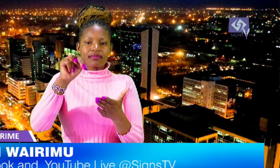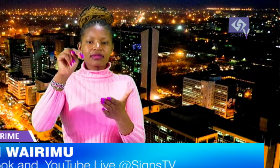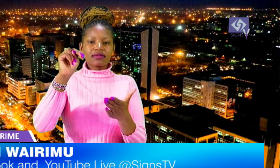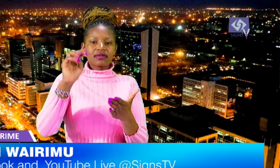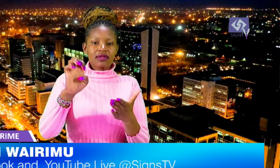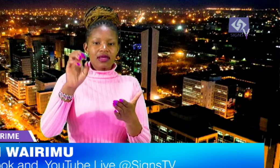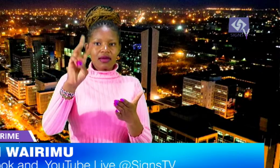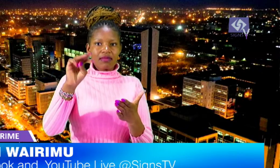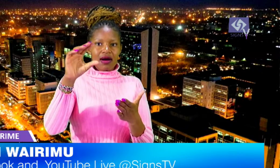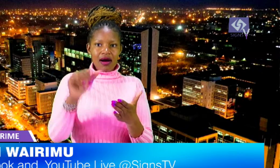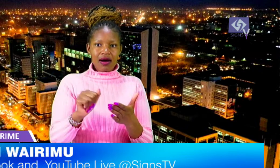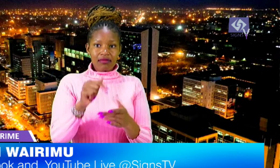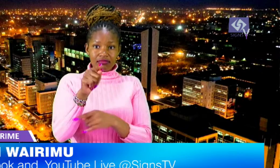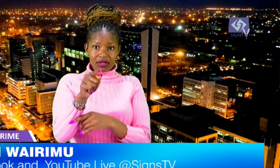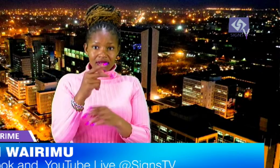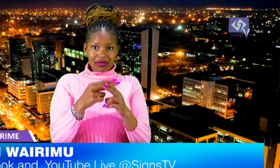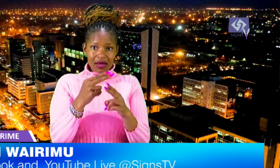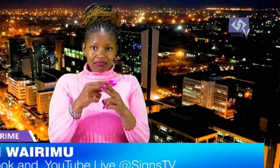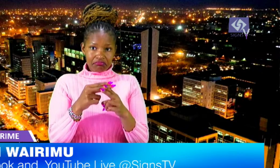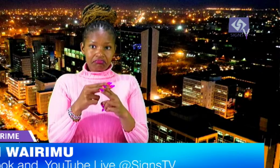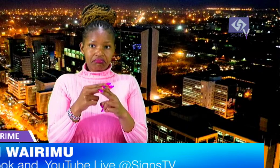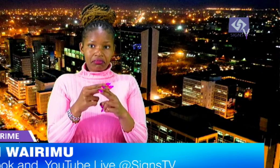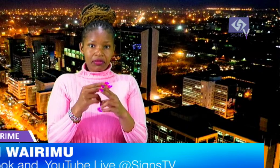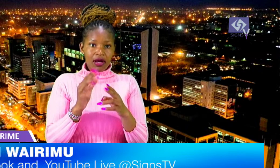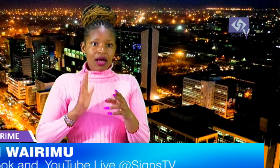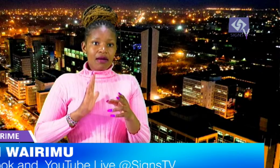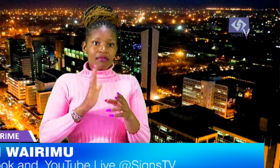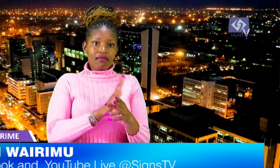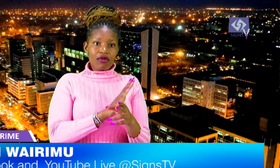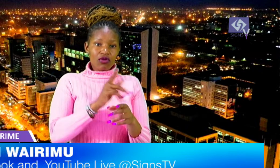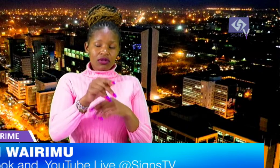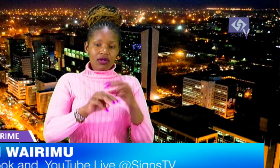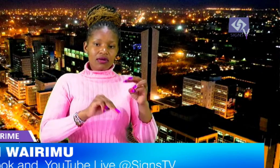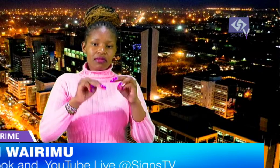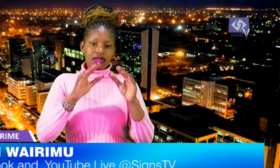the NEMA Board of Management.